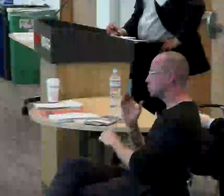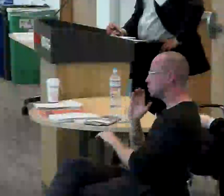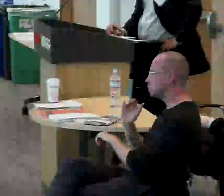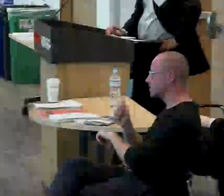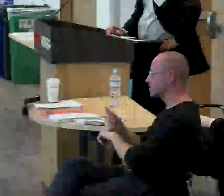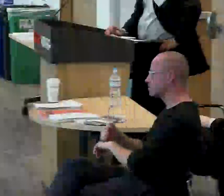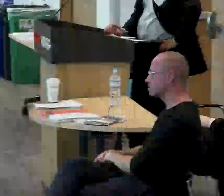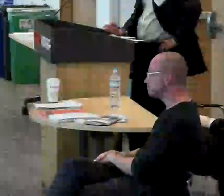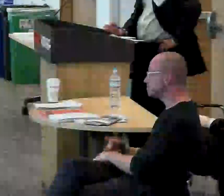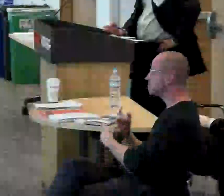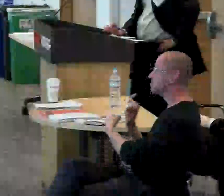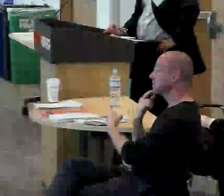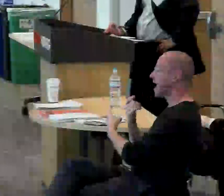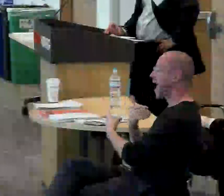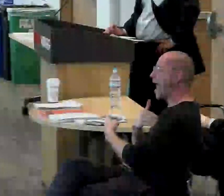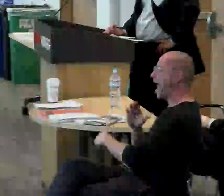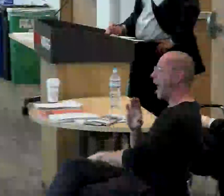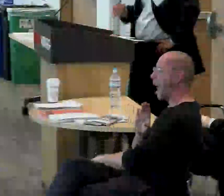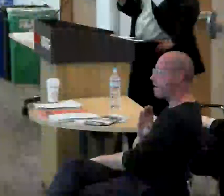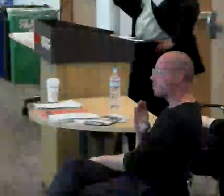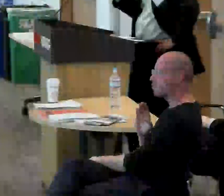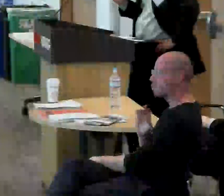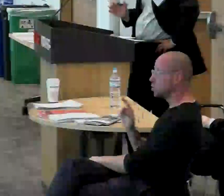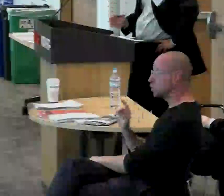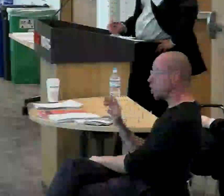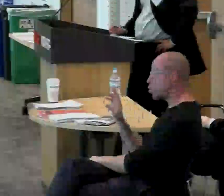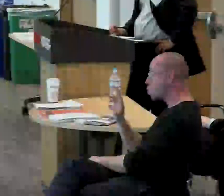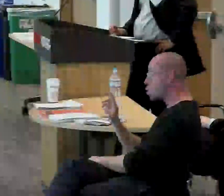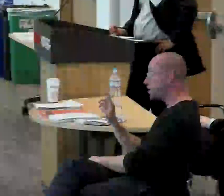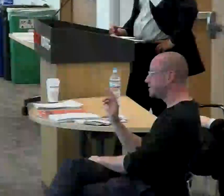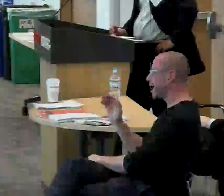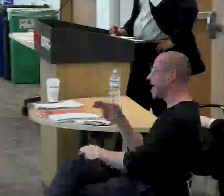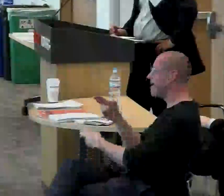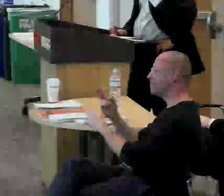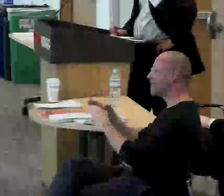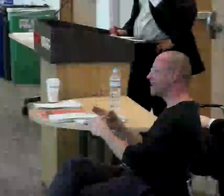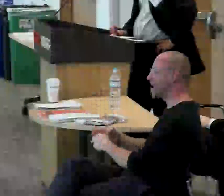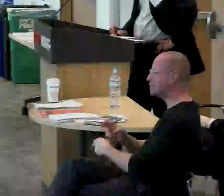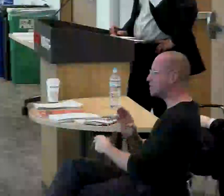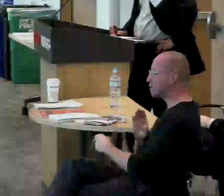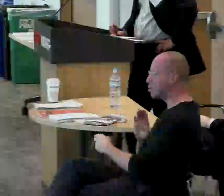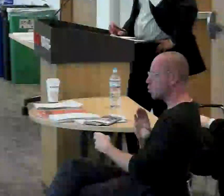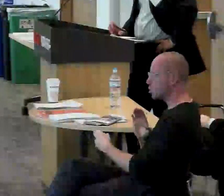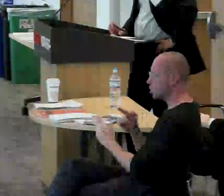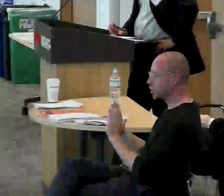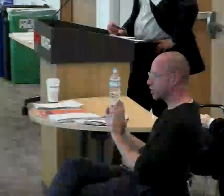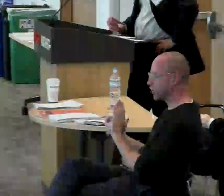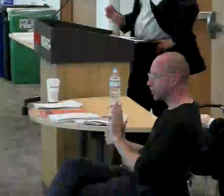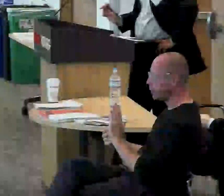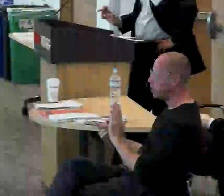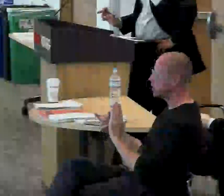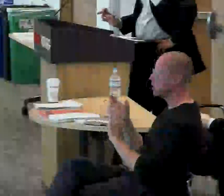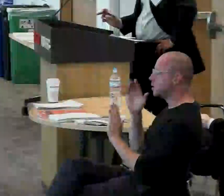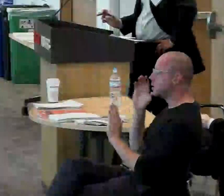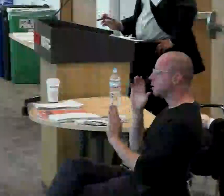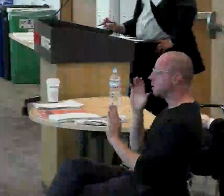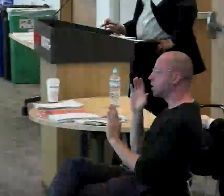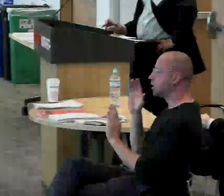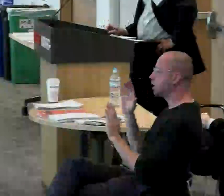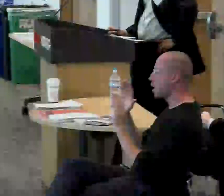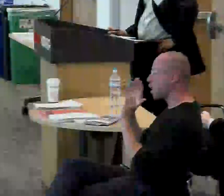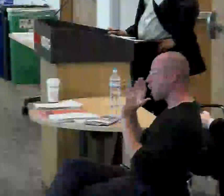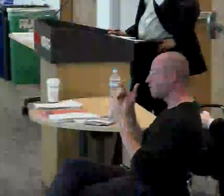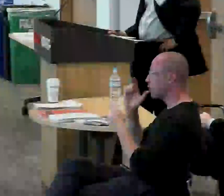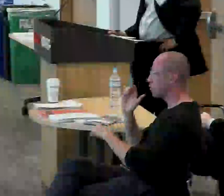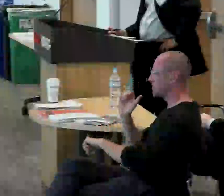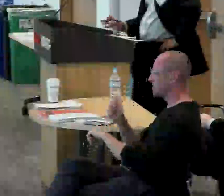have a board that if you go to their website, it lists all the members of their board, and it's focused on finalizing the infrastructure. So the